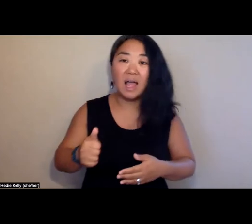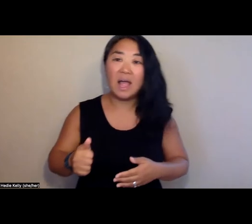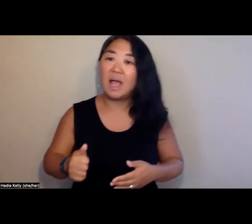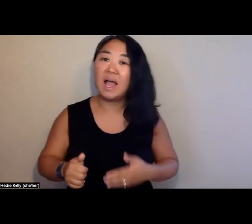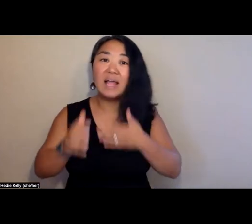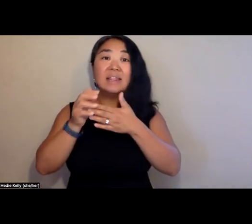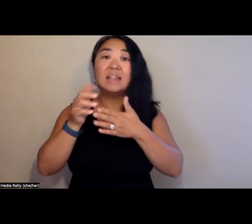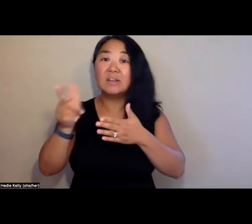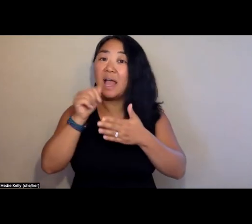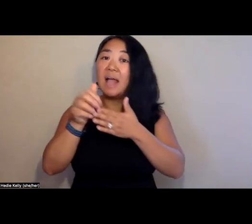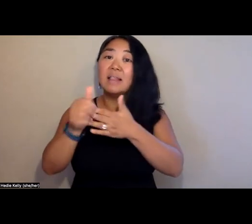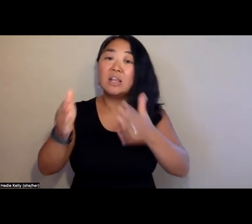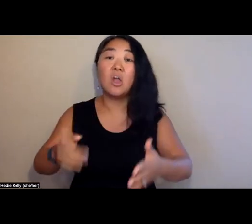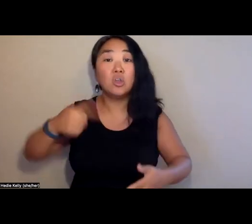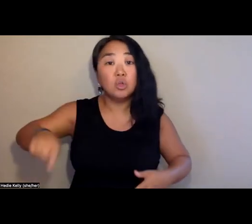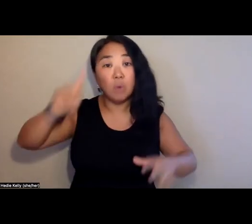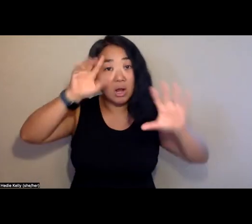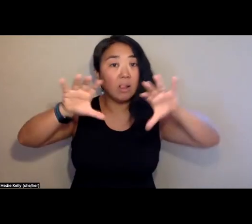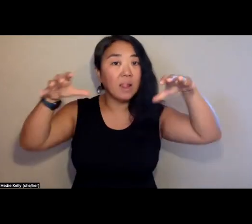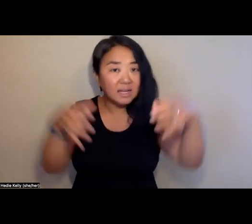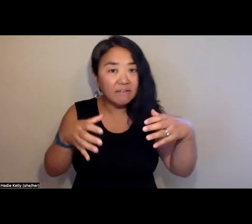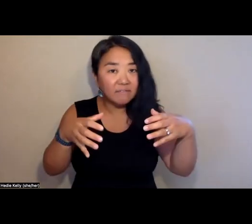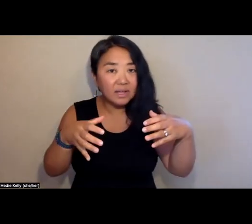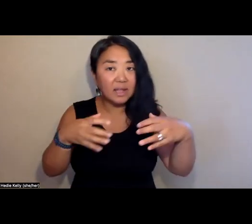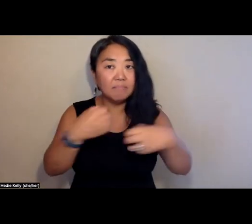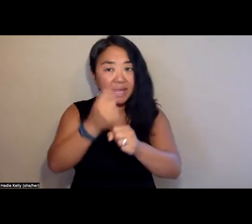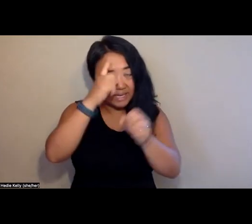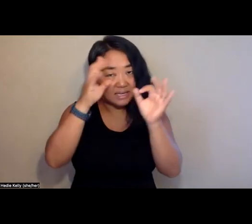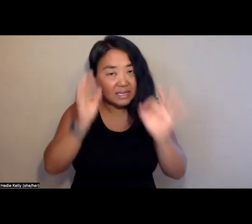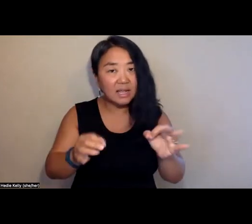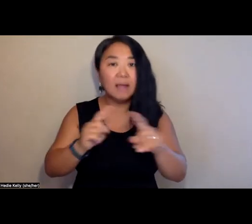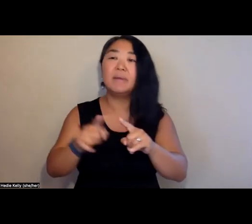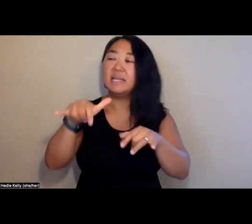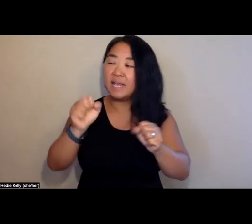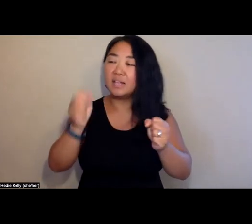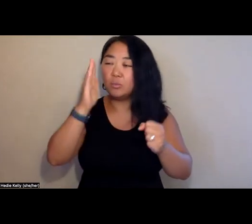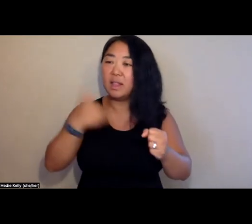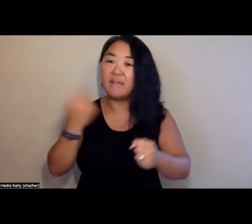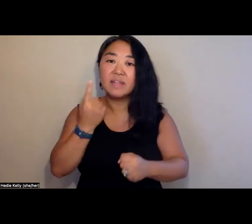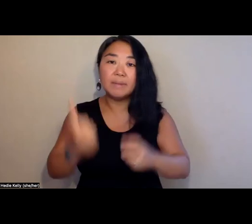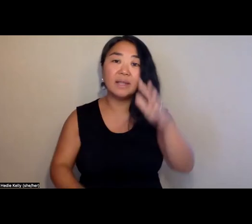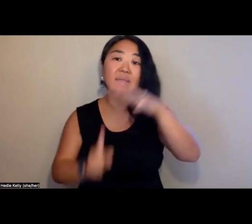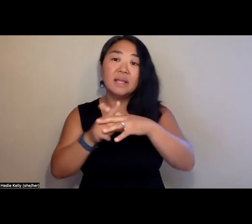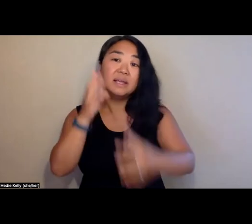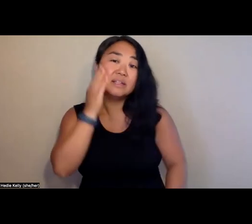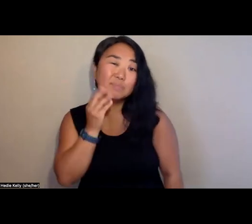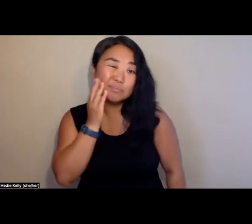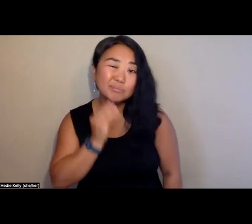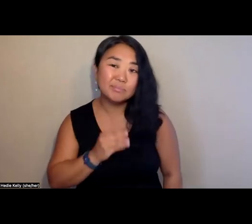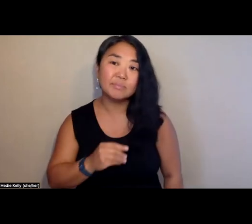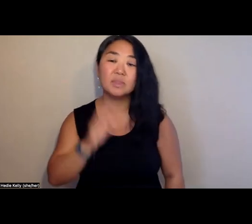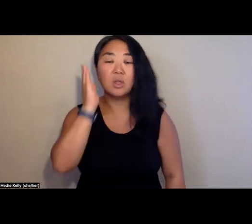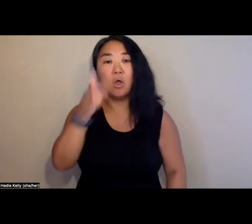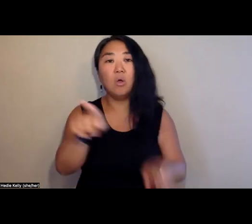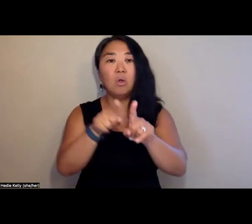leaders. You're collectively making these decisions. Mm-hmm. But there will be someone experienced. And I will have some paper